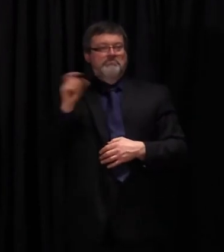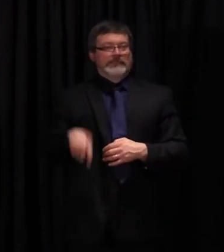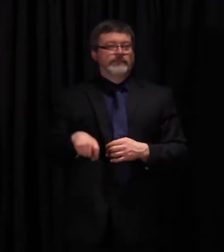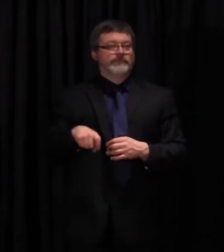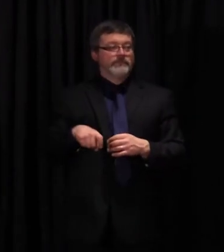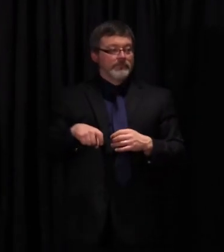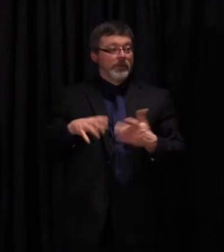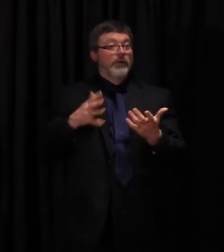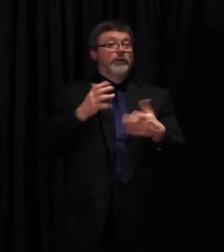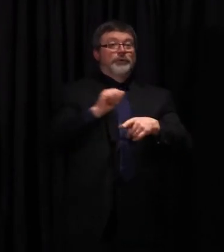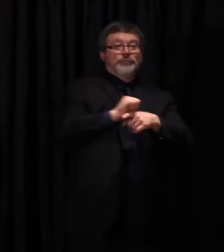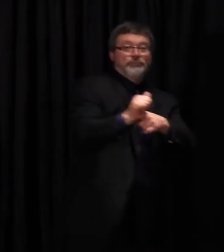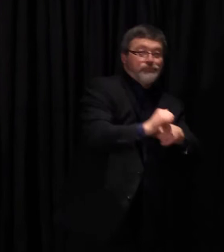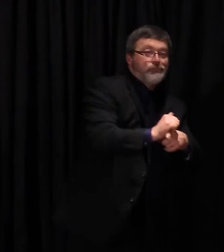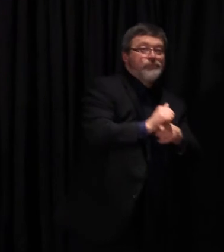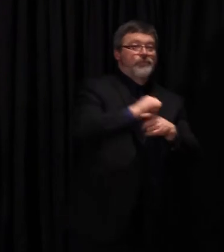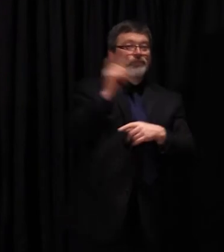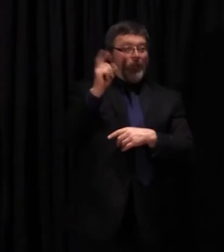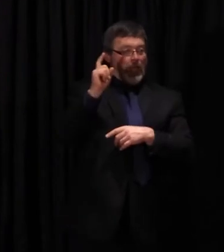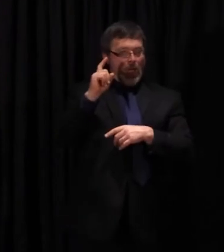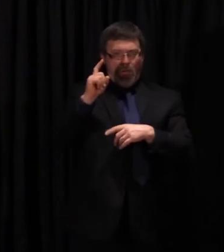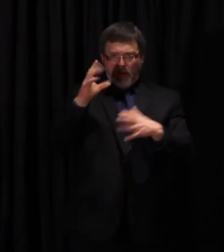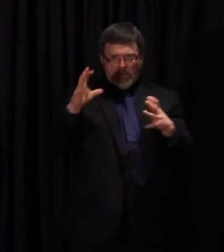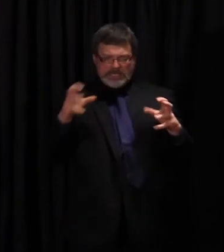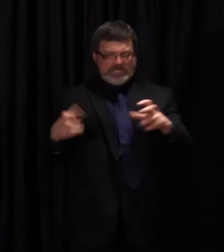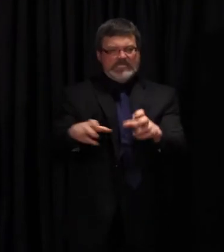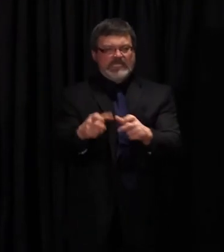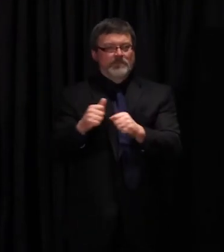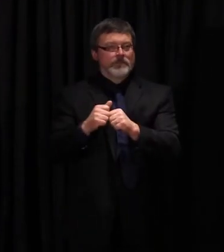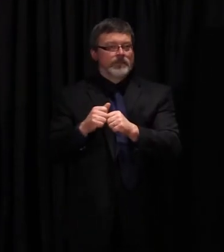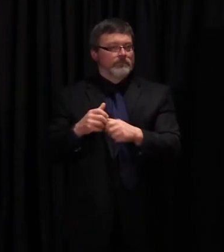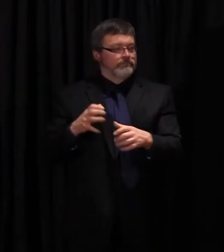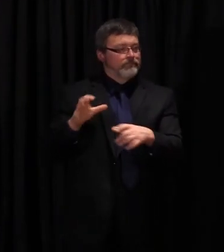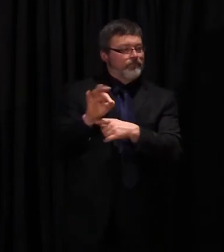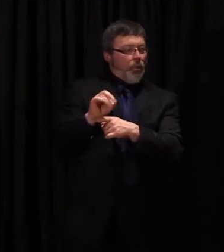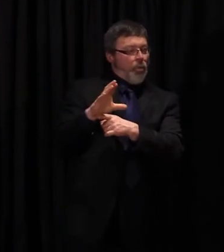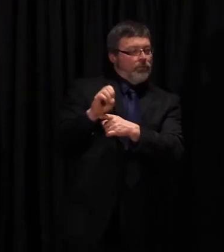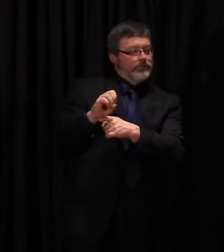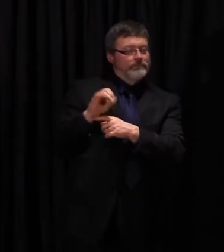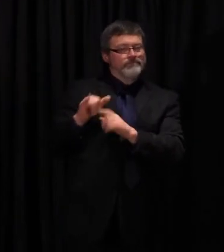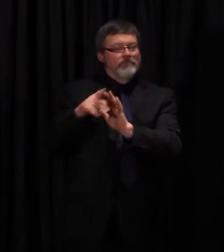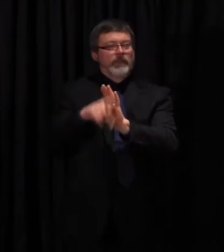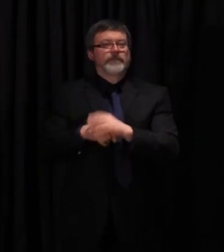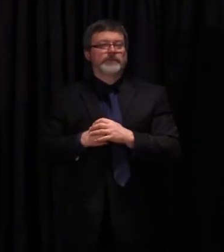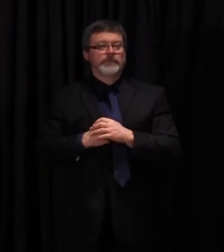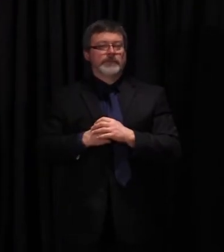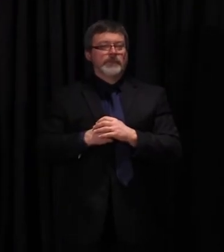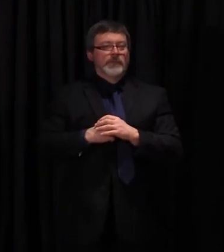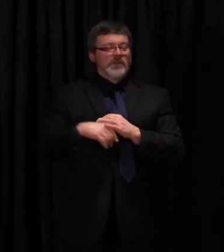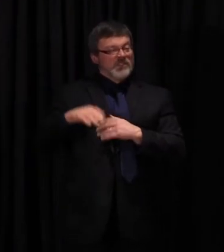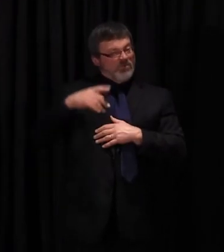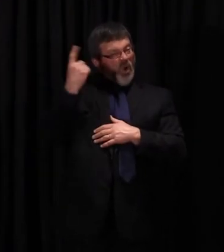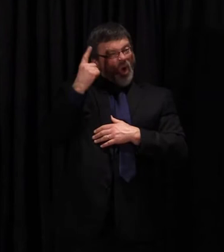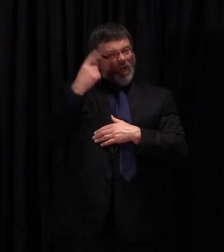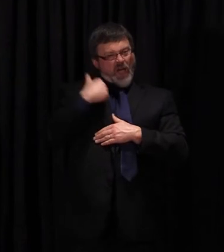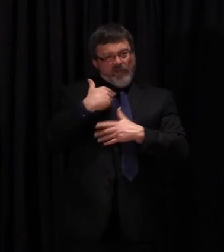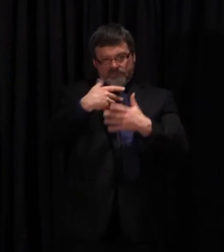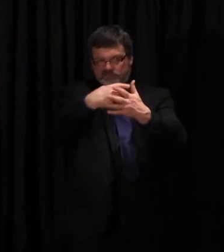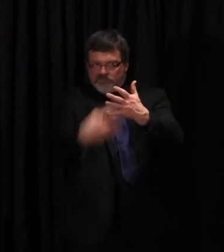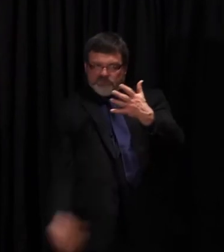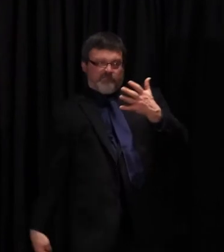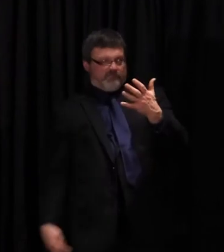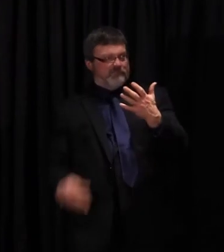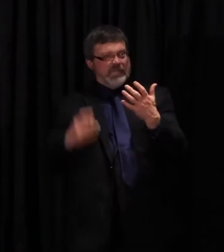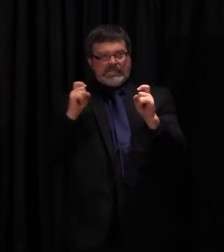policy. There will always be more to do, but we must account for what's already being